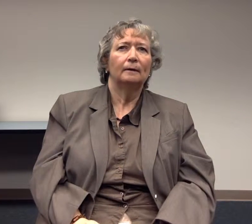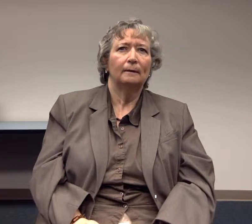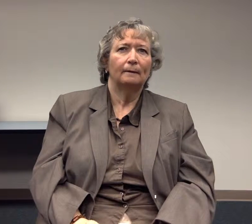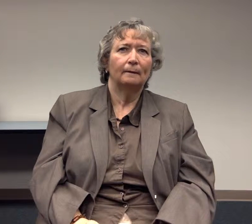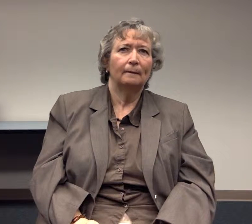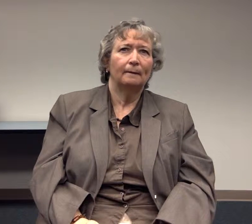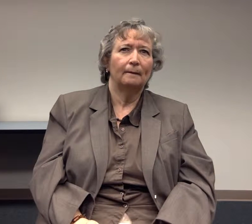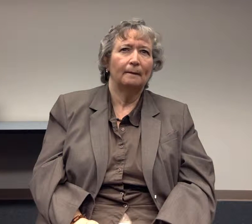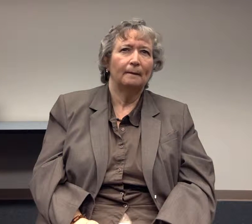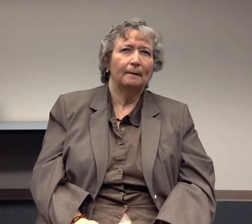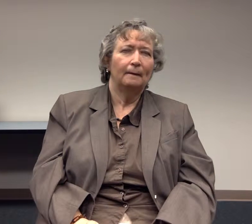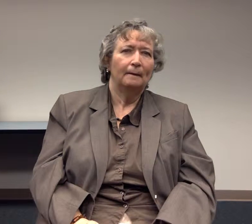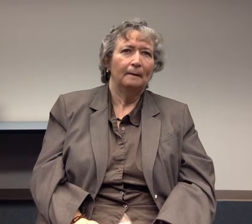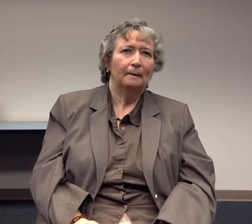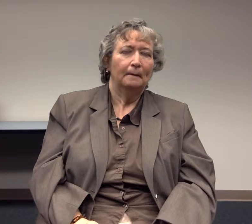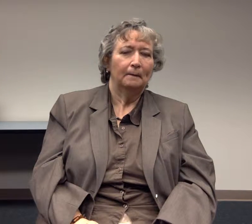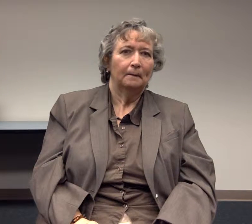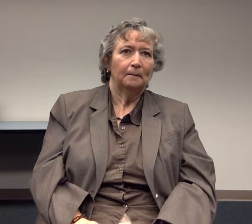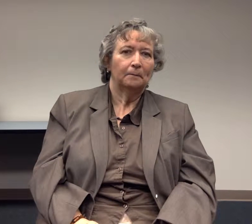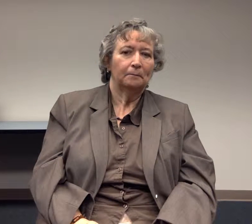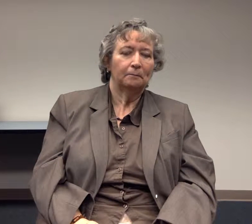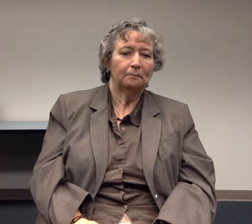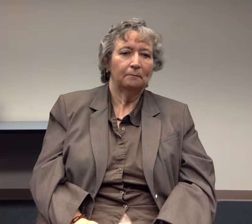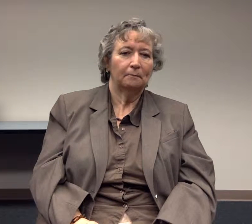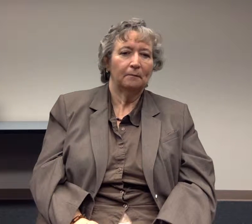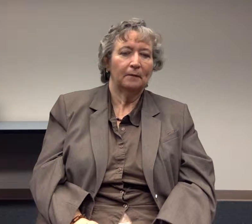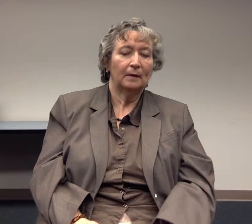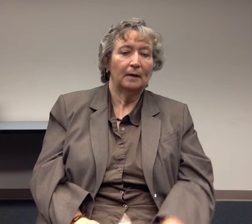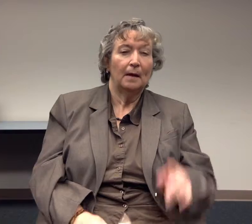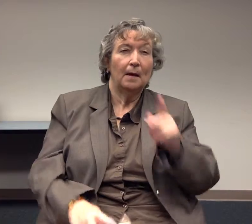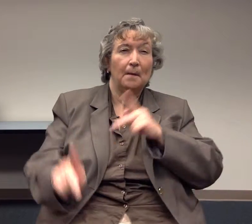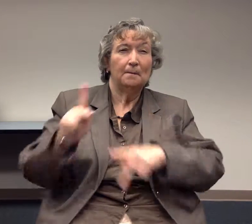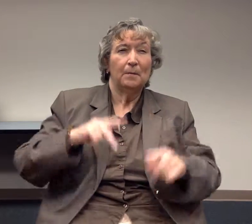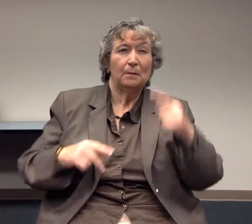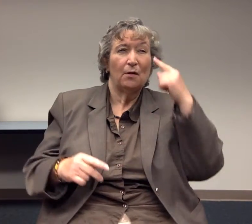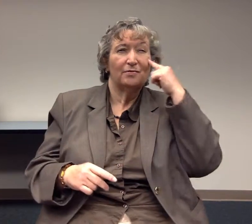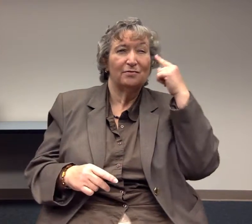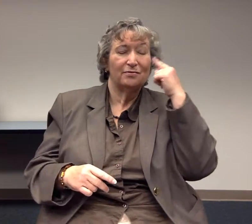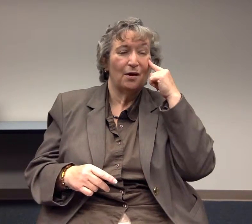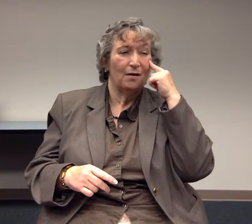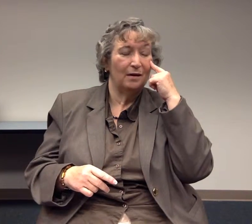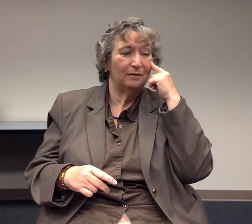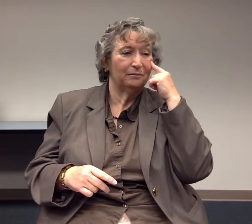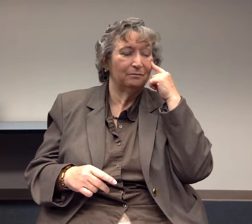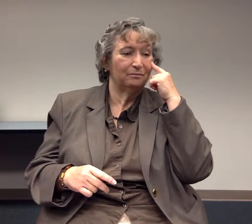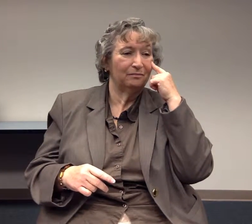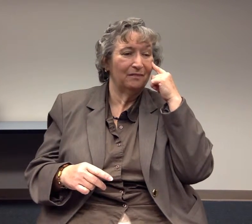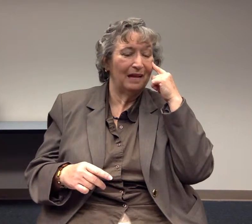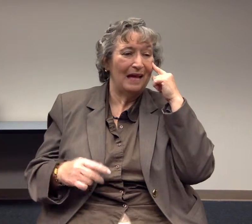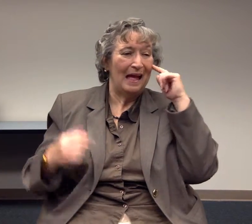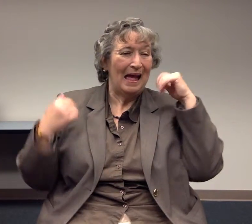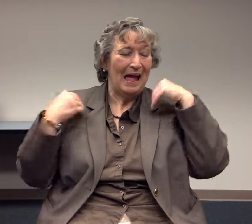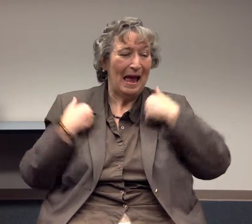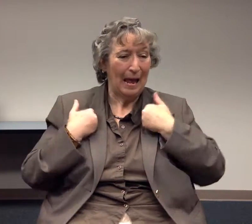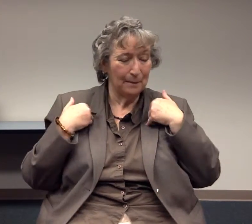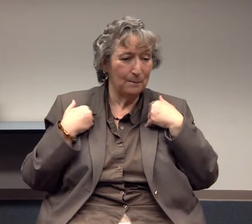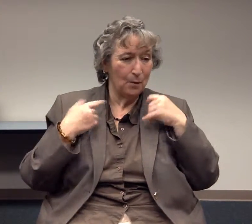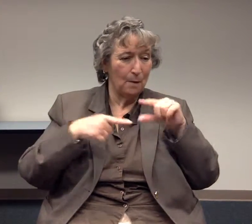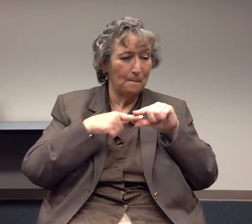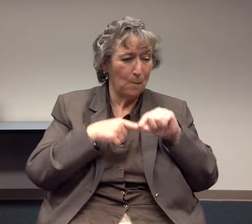People thought she was kind of dreary and gloomy for painting bones from dead animals, but she didn't think that at all. She